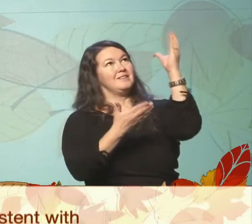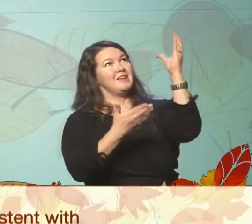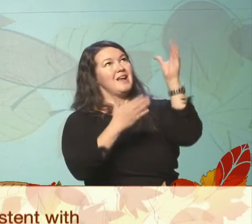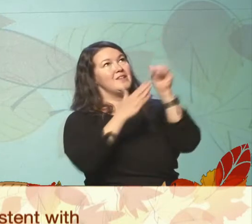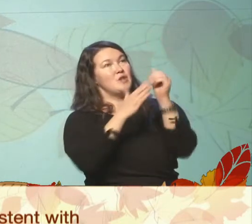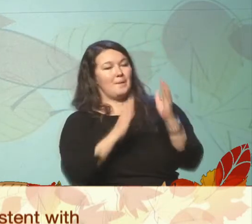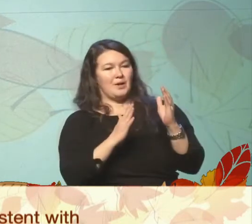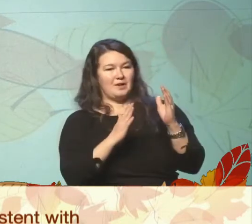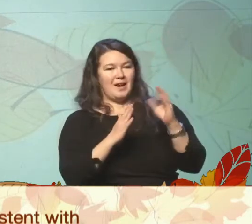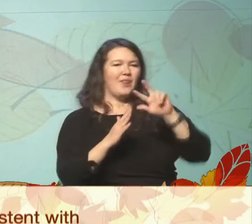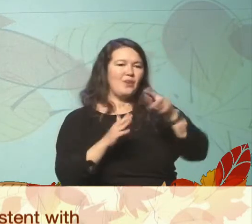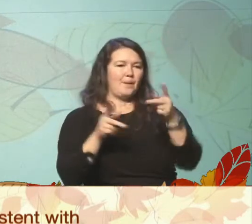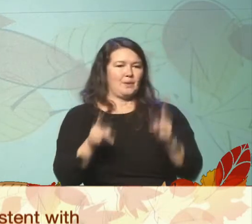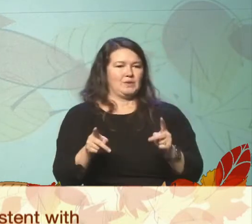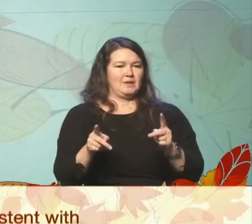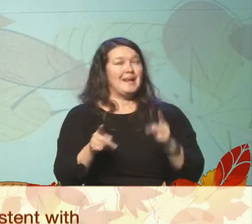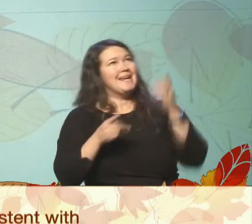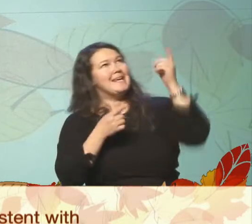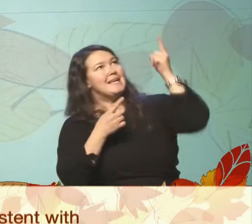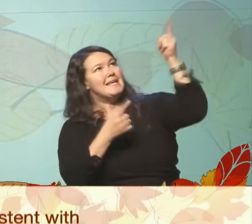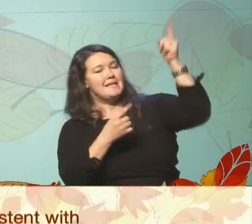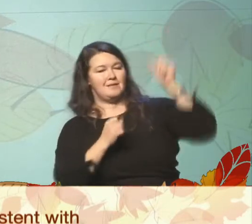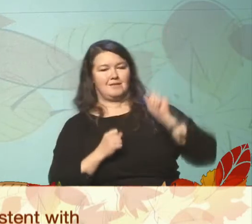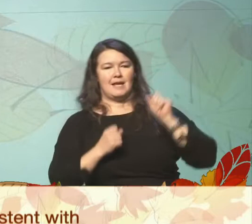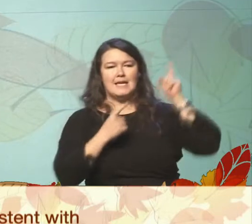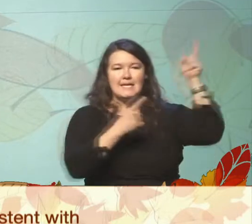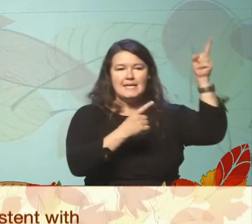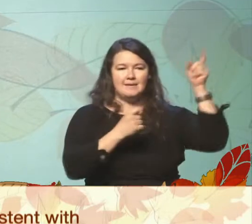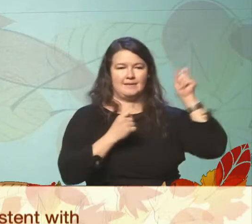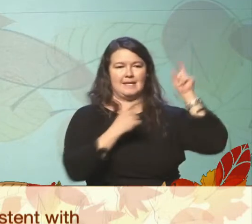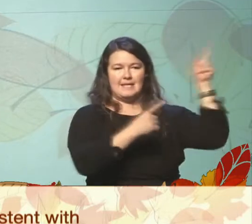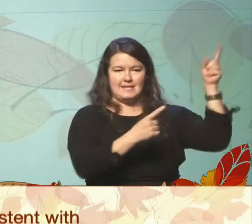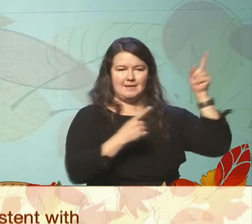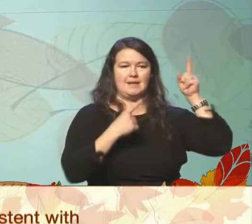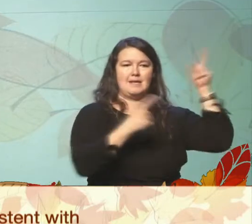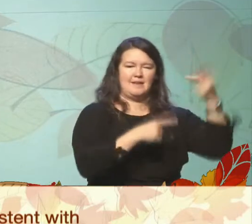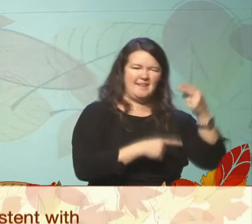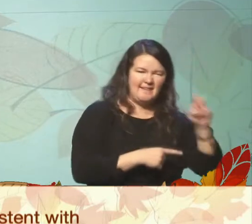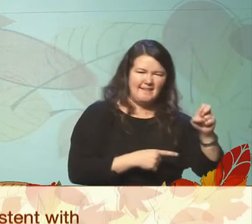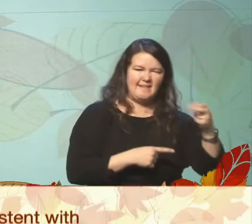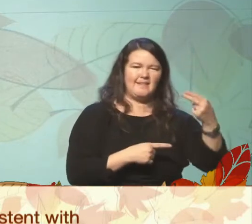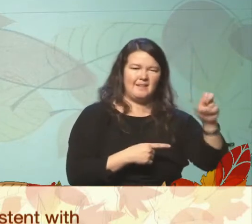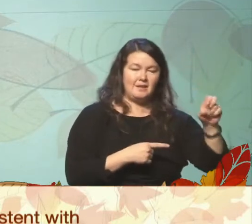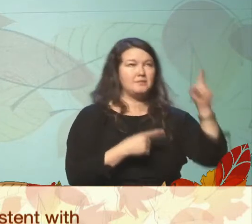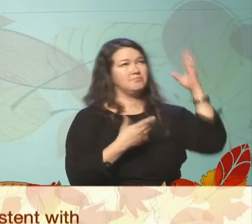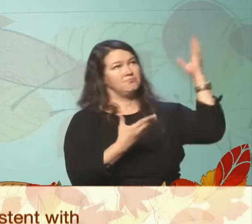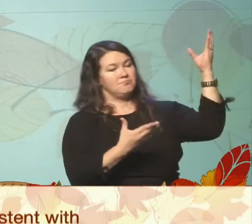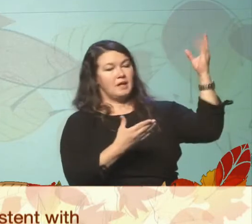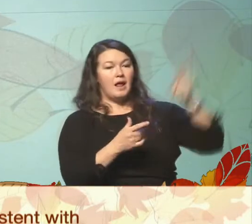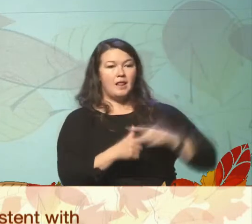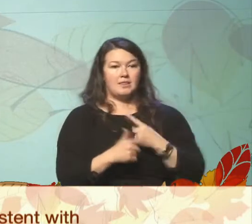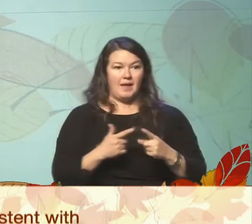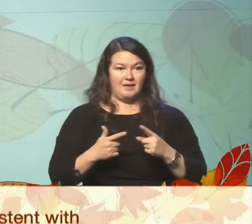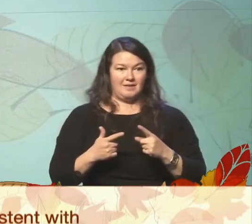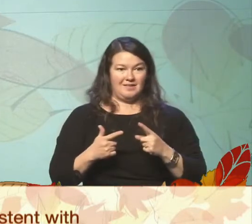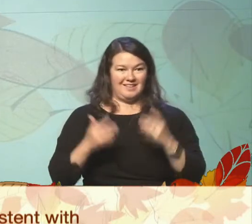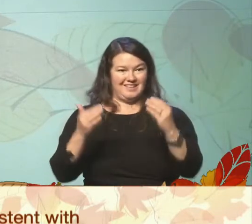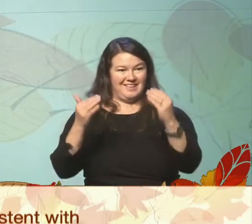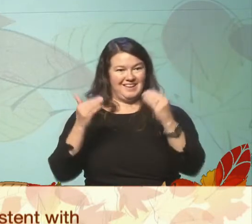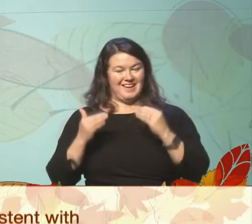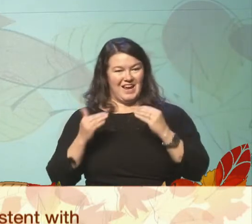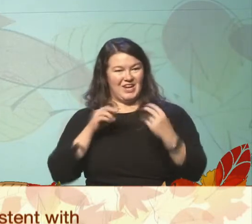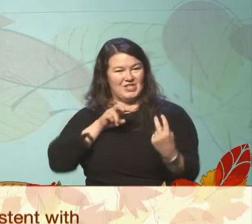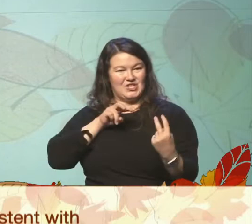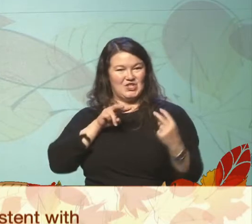and in the third person, he does this, he does this, God does this, God does this. But then there's a shift to the first and the second